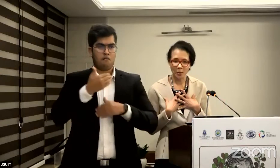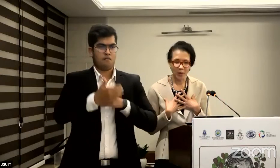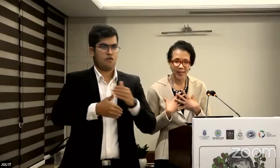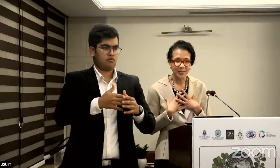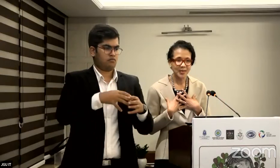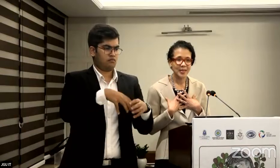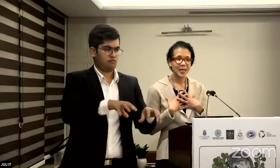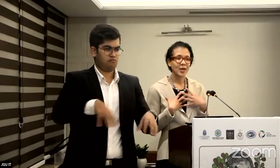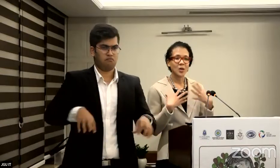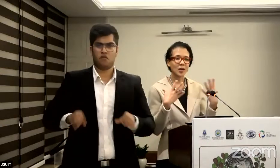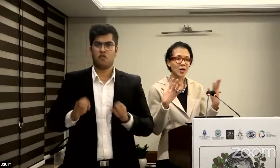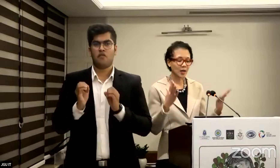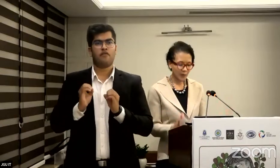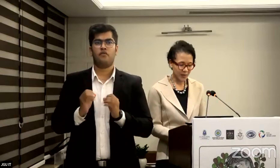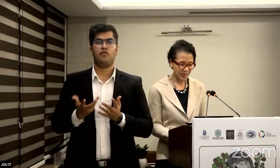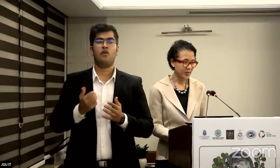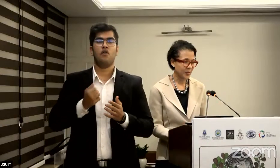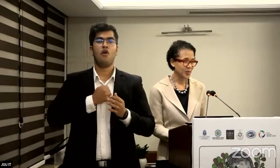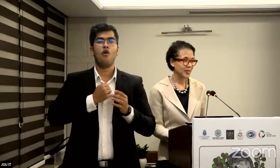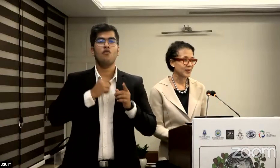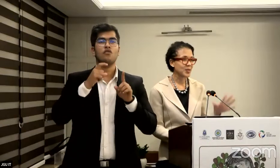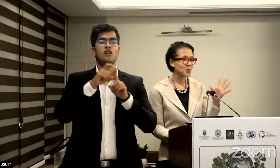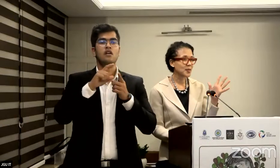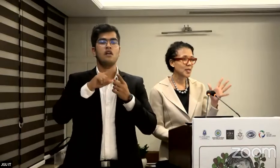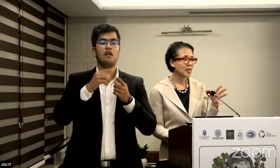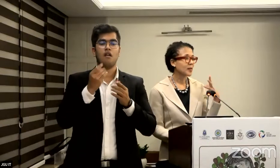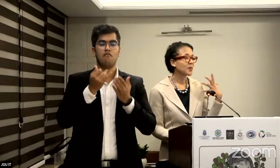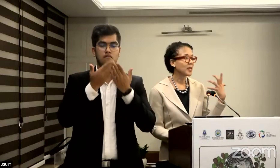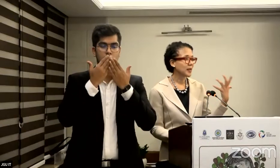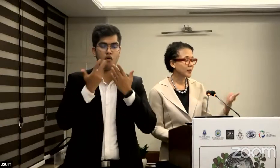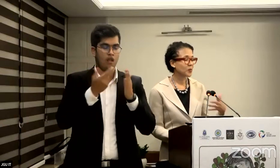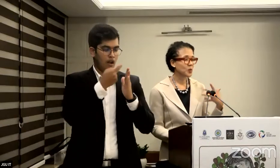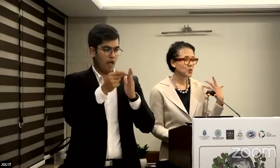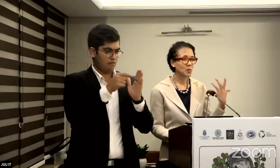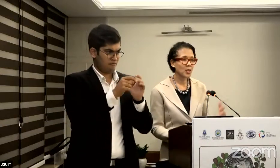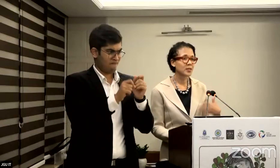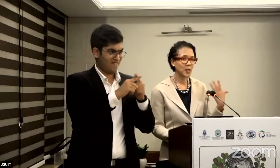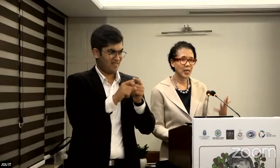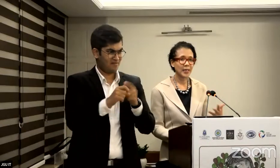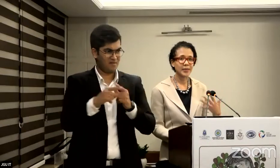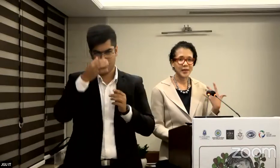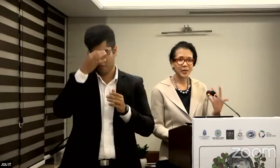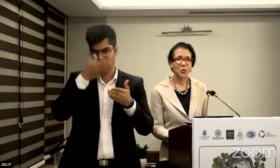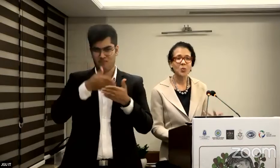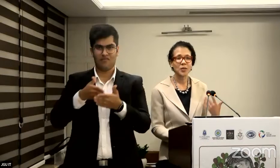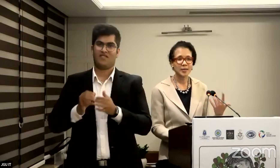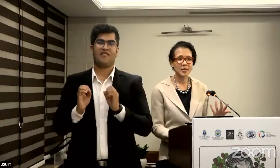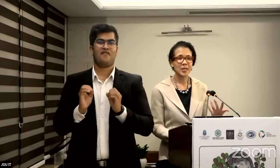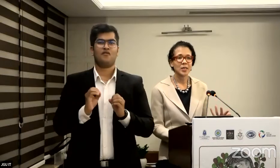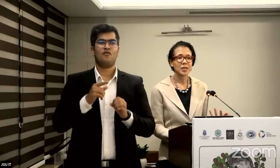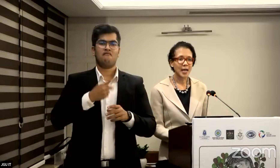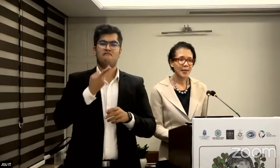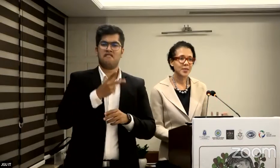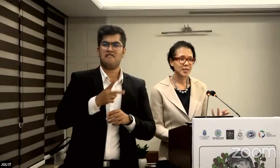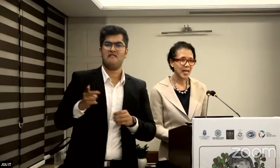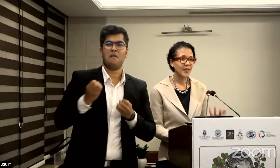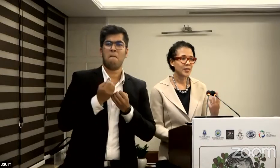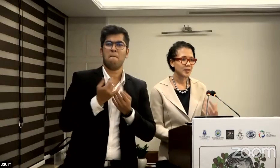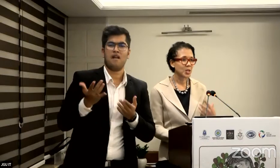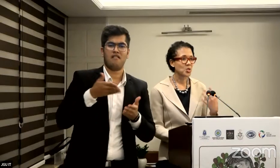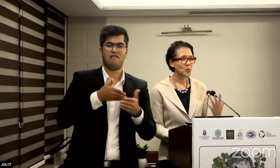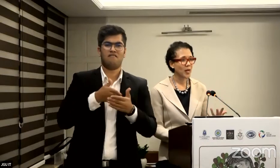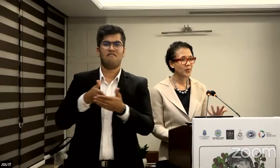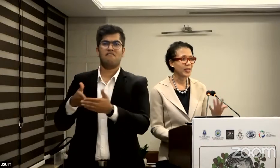degree programs or our office titles. And this was something that was remarked upon, I think, numerous times today in